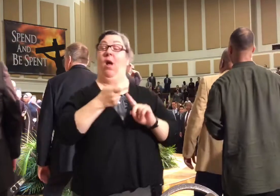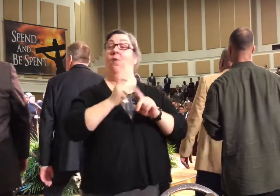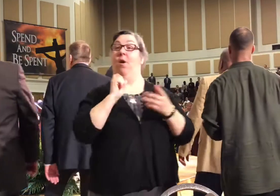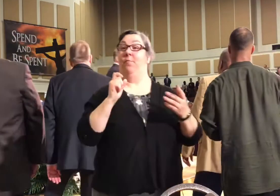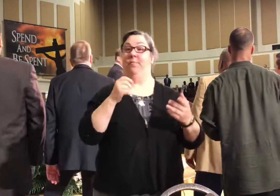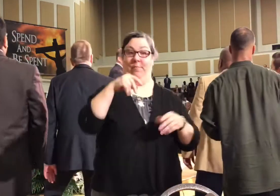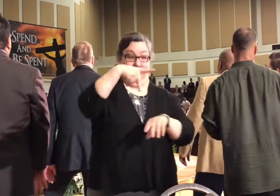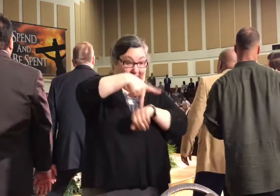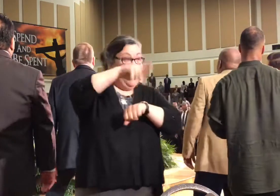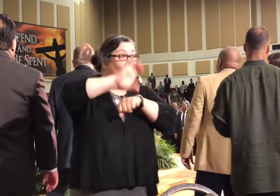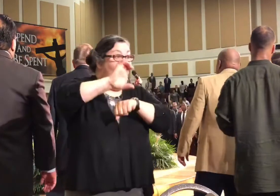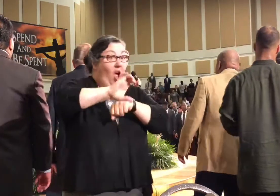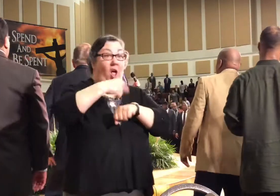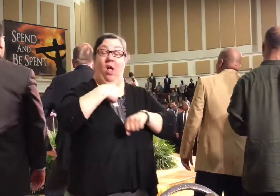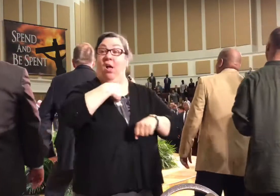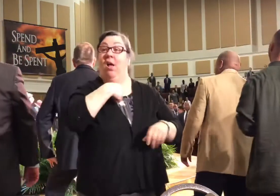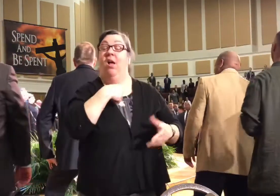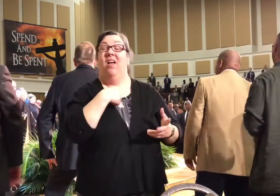Pentecost.